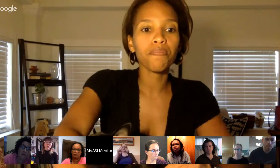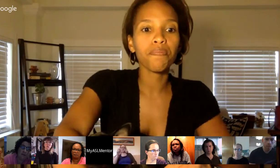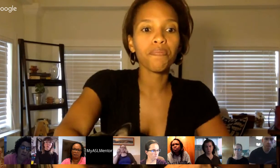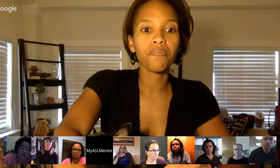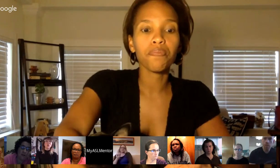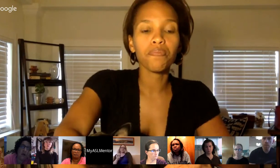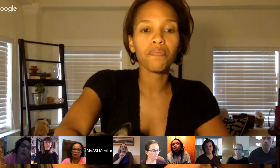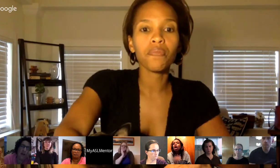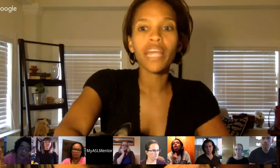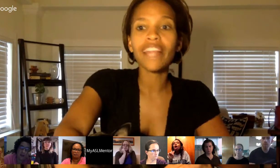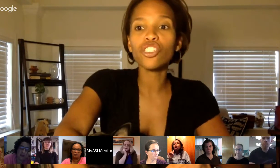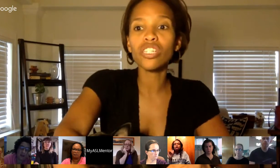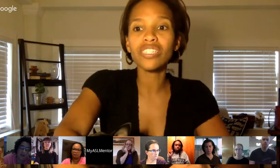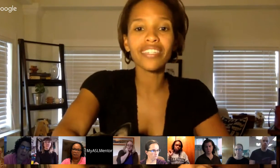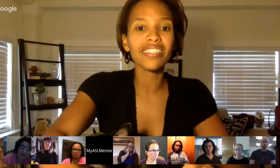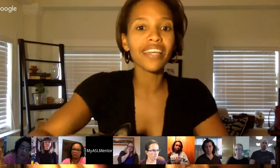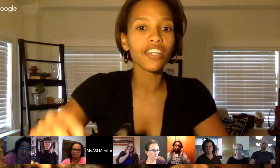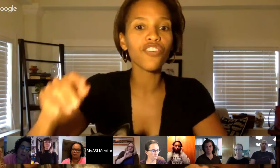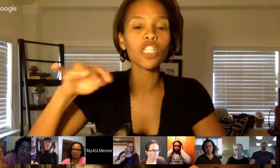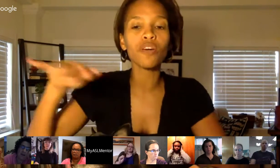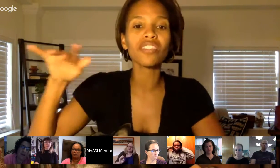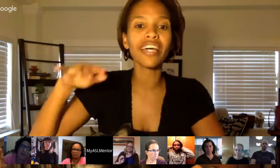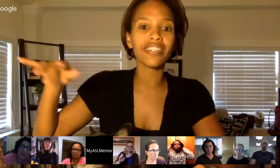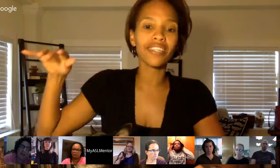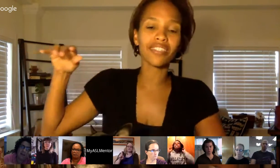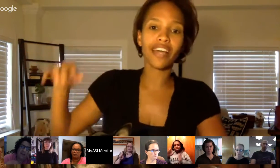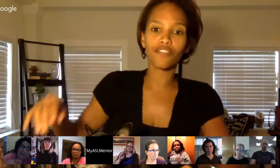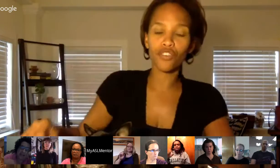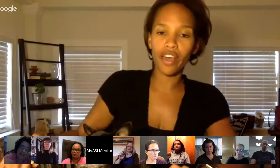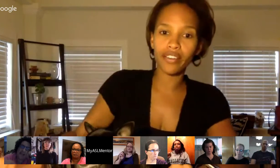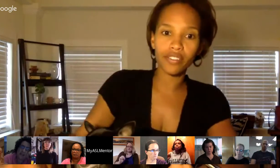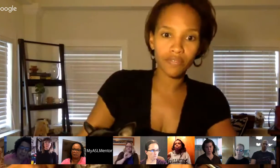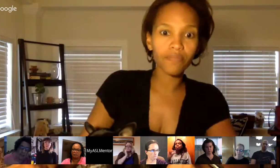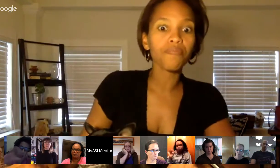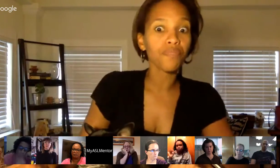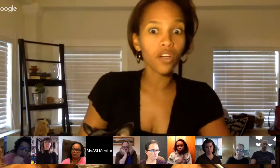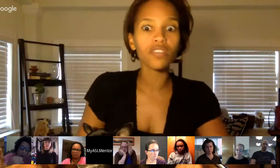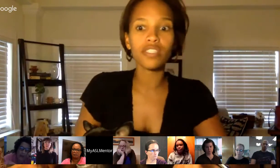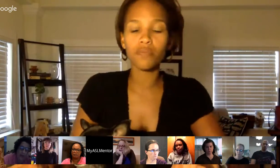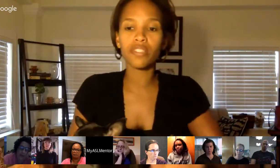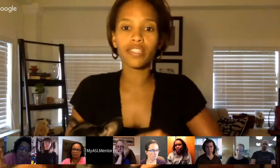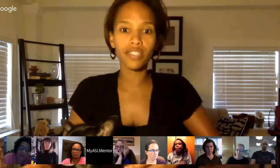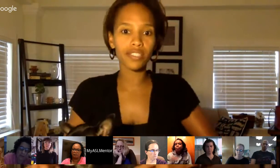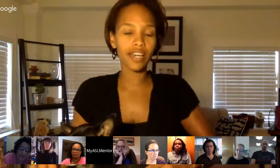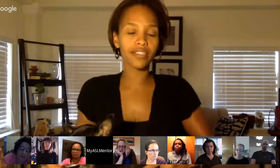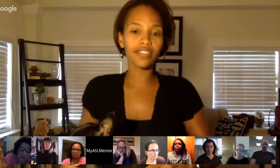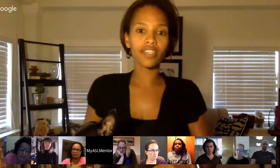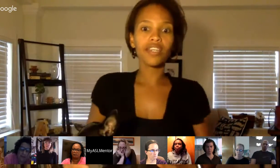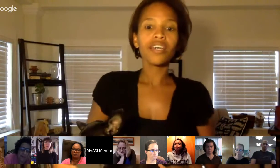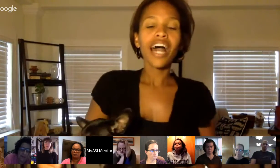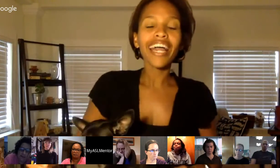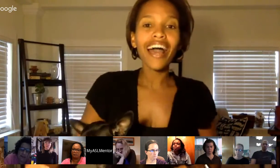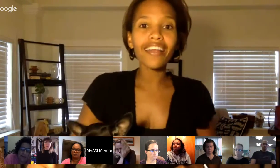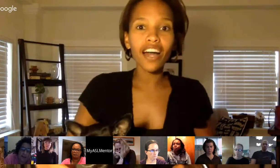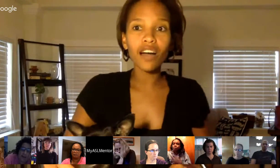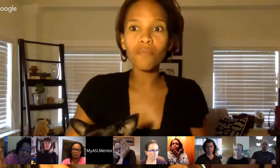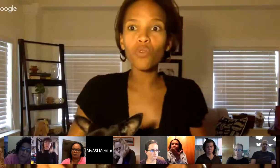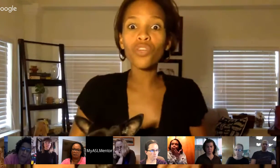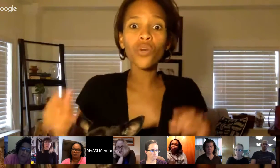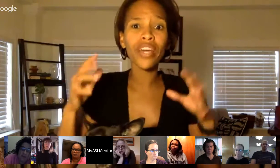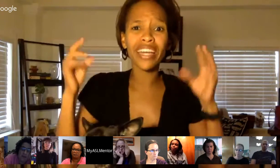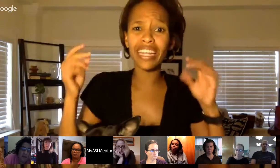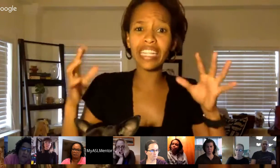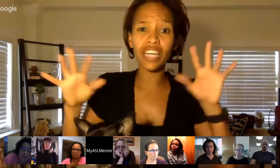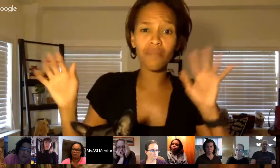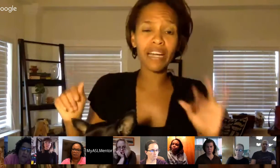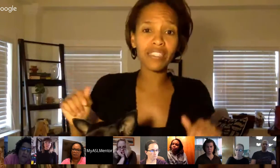autism. And then she signed fingerspelled sexist after that. Autism, sexist, yes. I had,